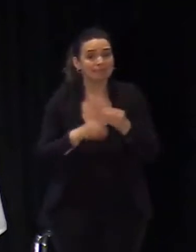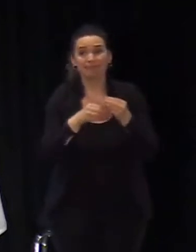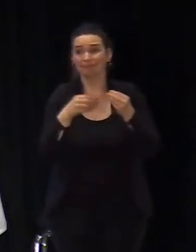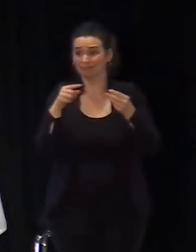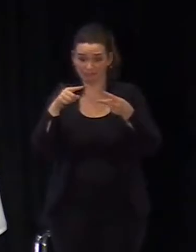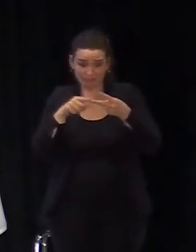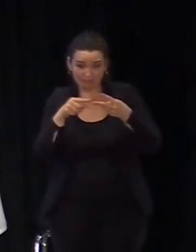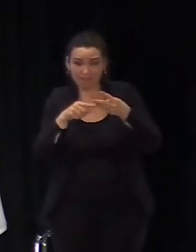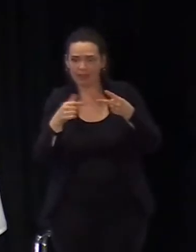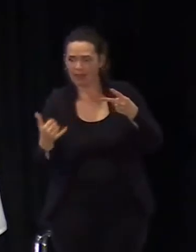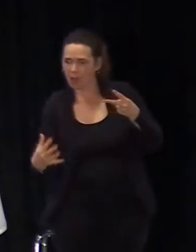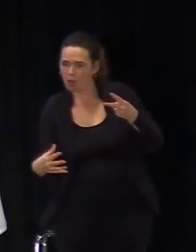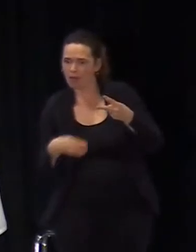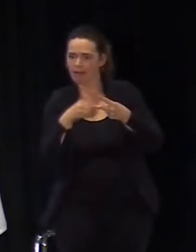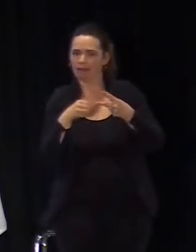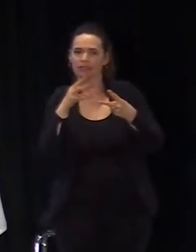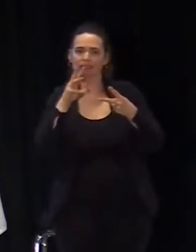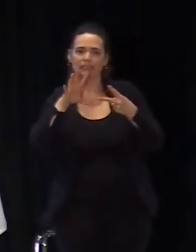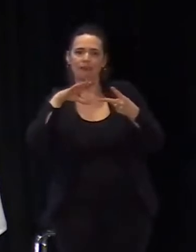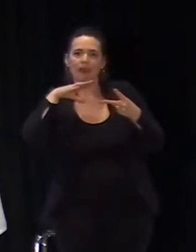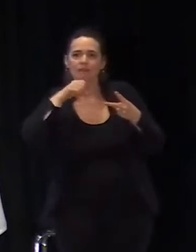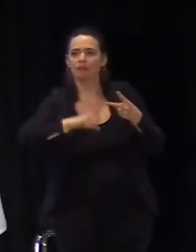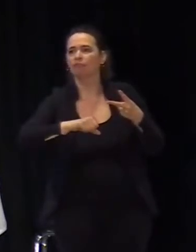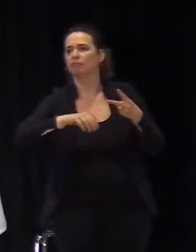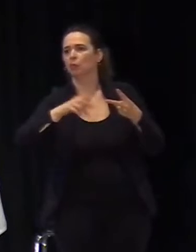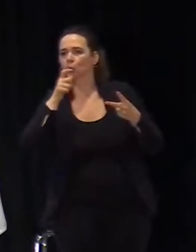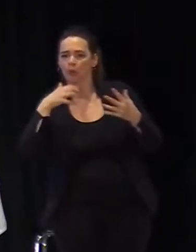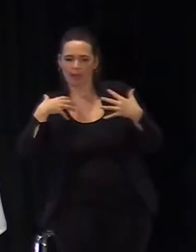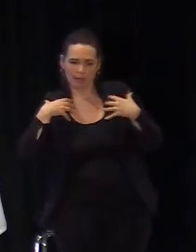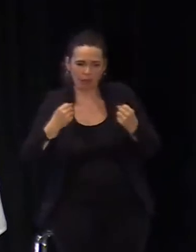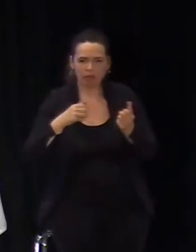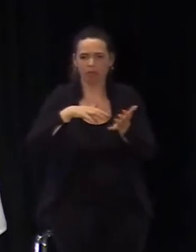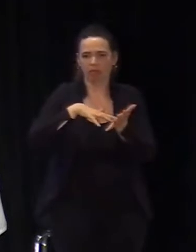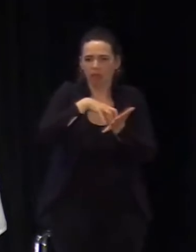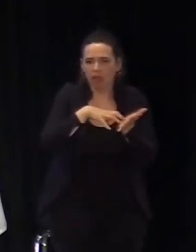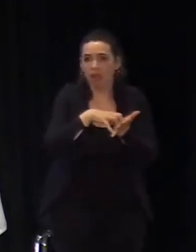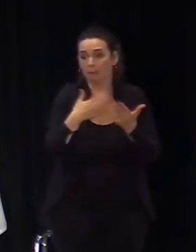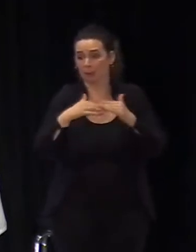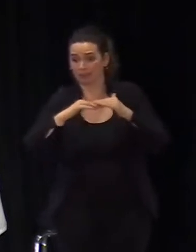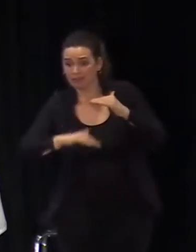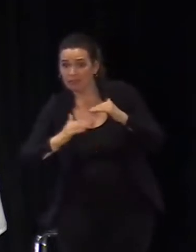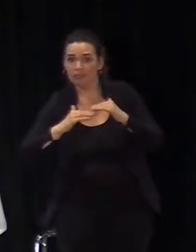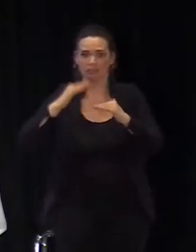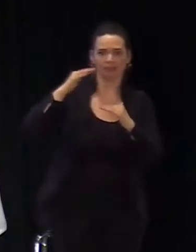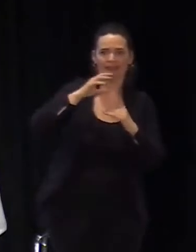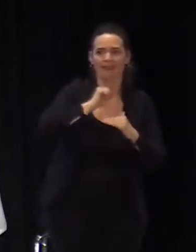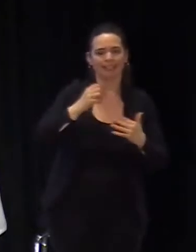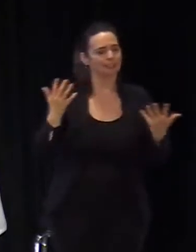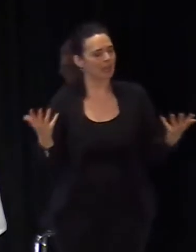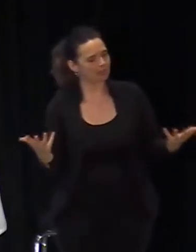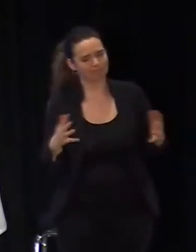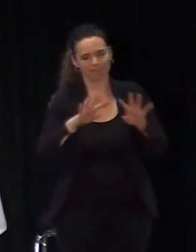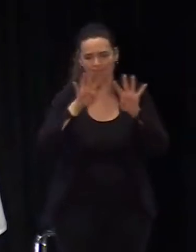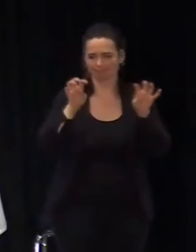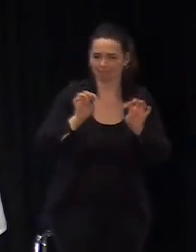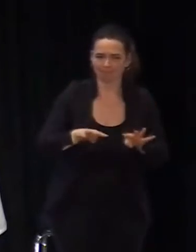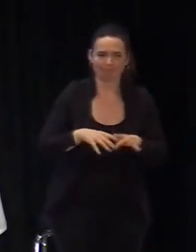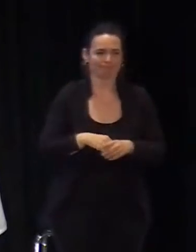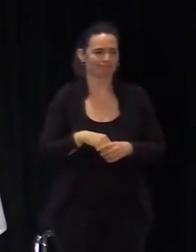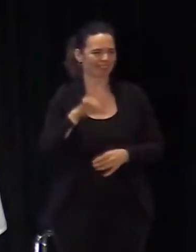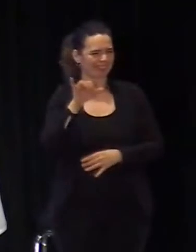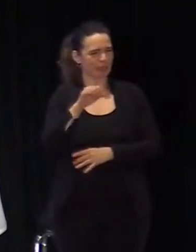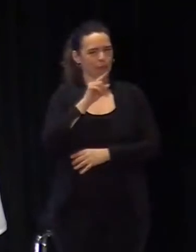reason I haven't turned on the restaurant worker faucet yet. If you're a senior and you work at a restaurant, sure. If you're immunocompromised and you work at a